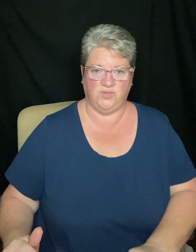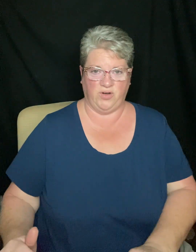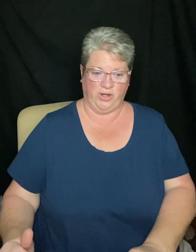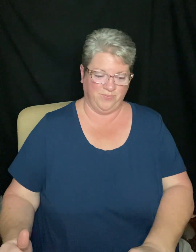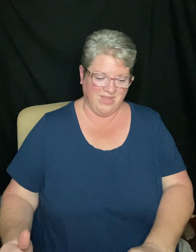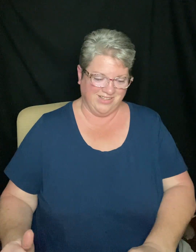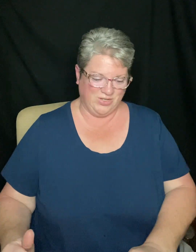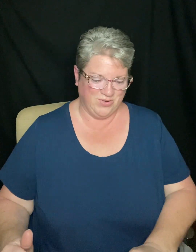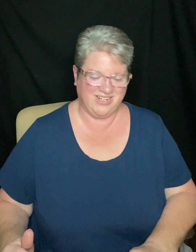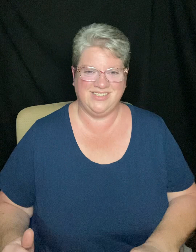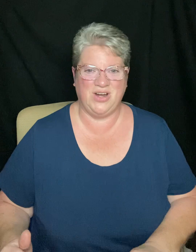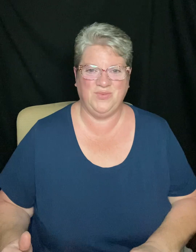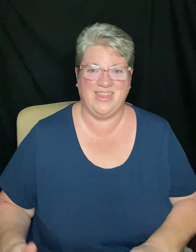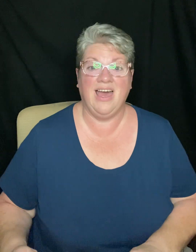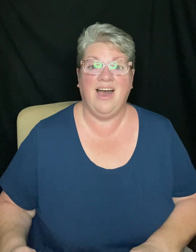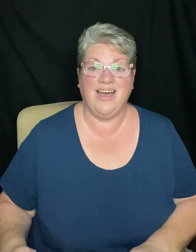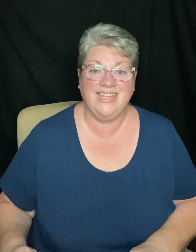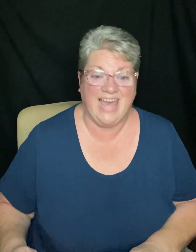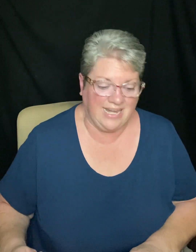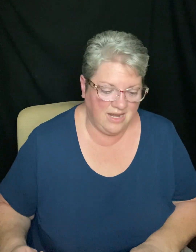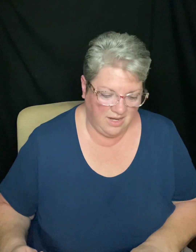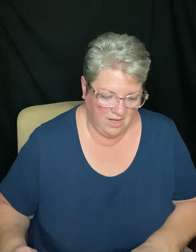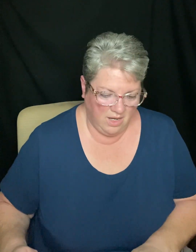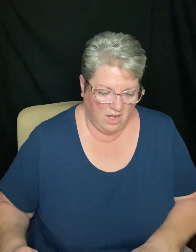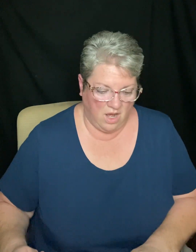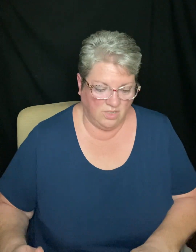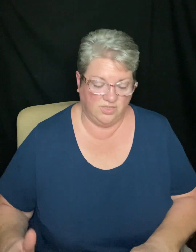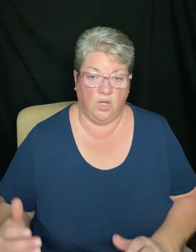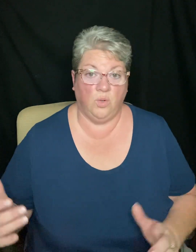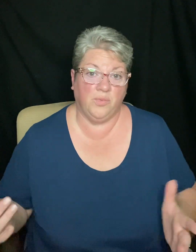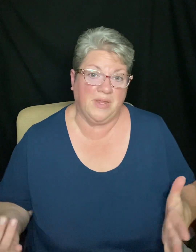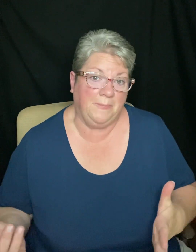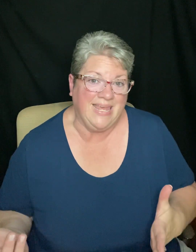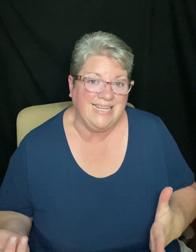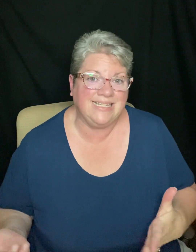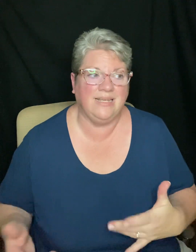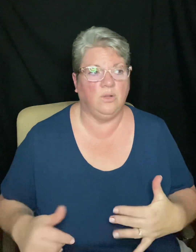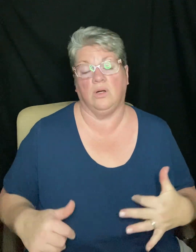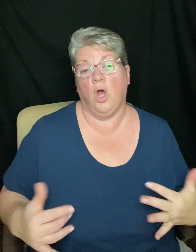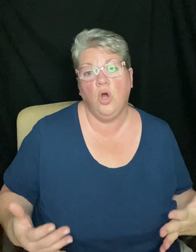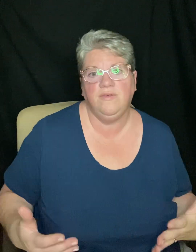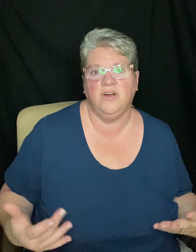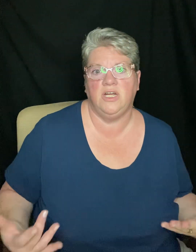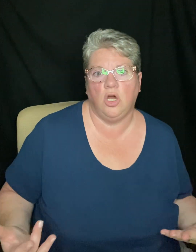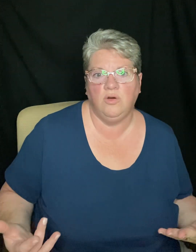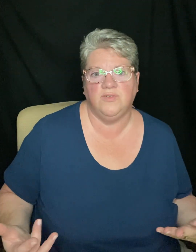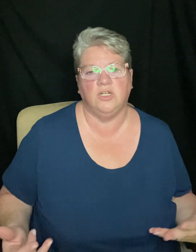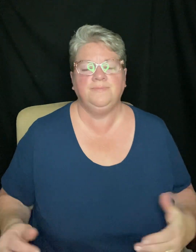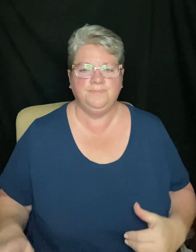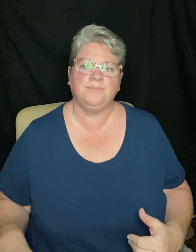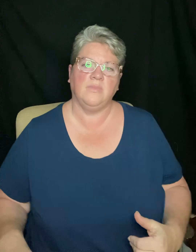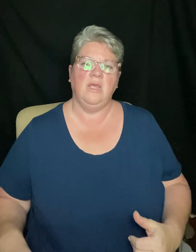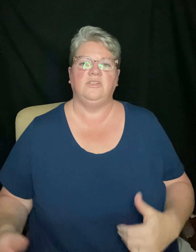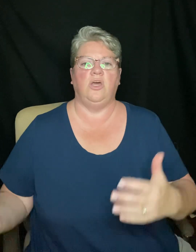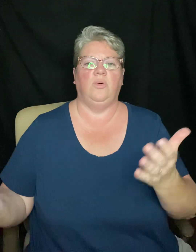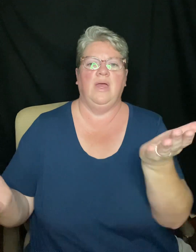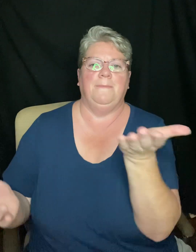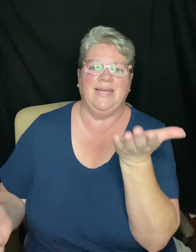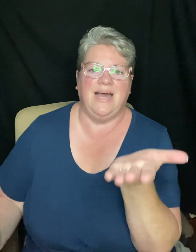you. So we're going to start with again, also repeat or over and over. So my